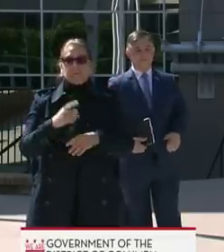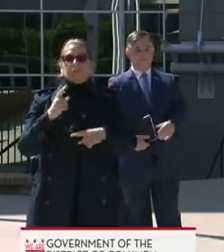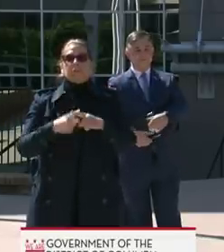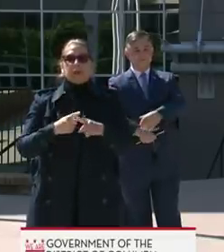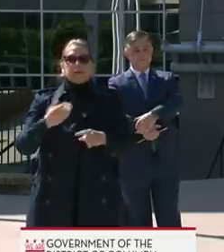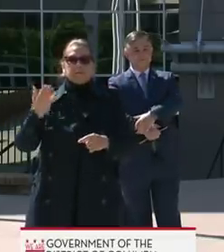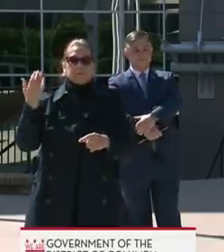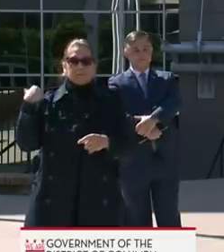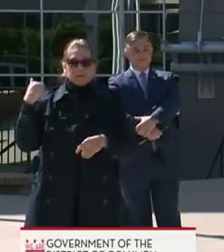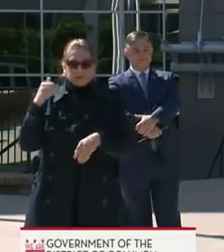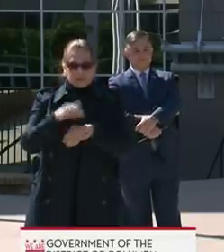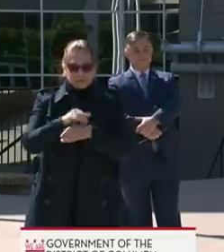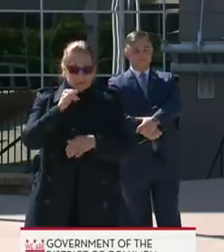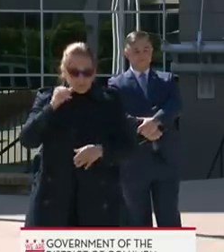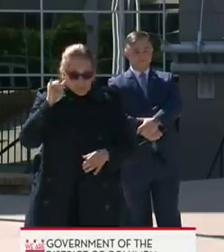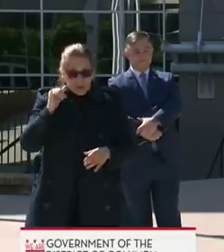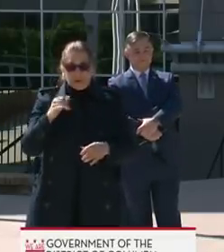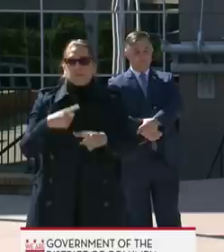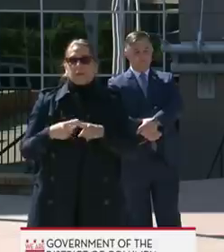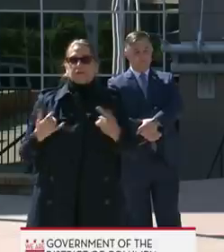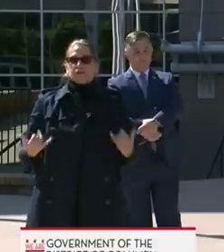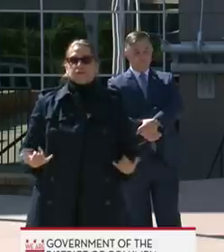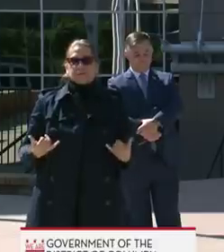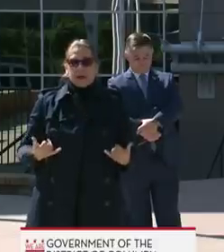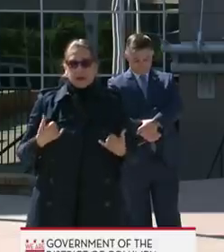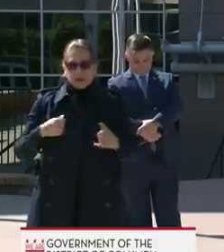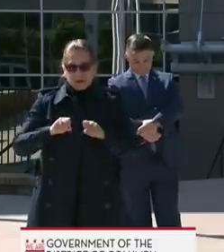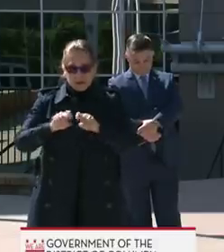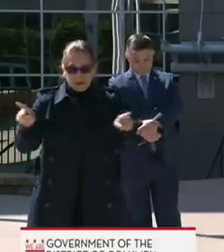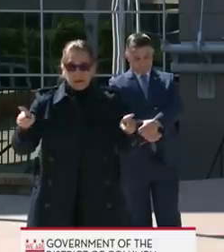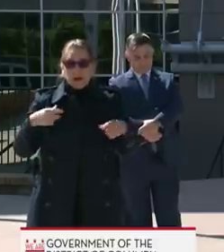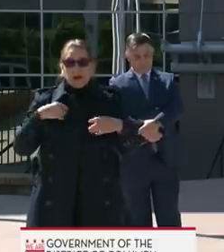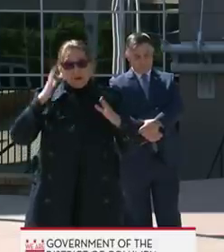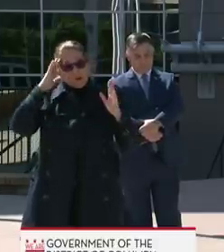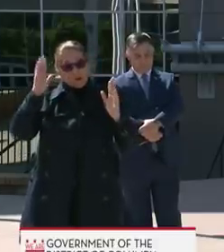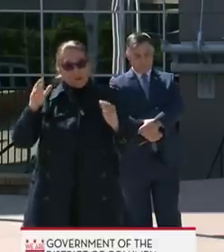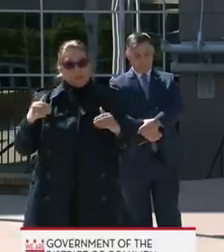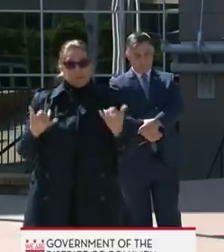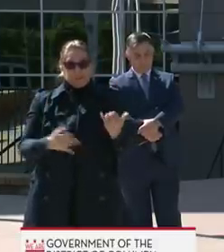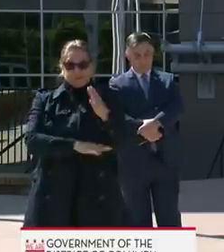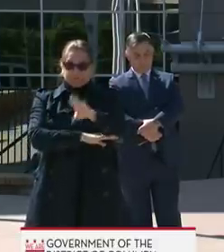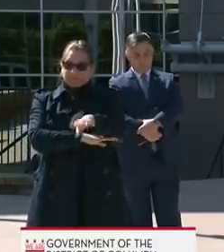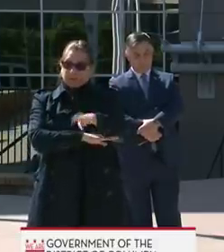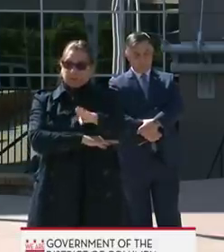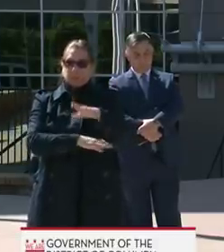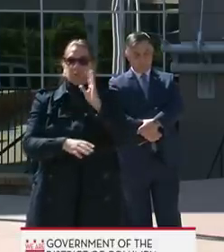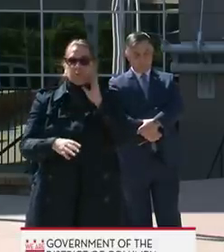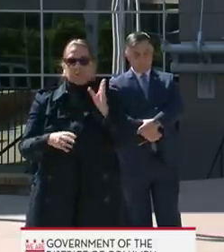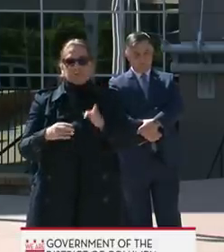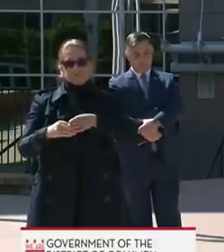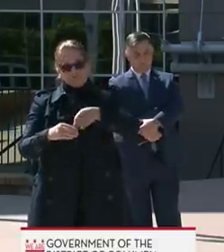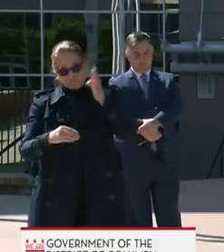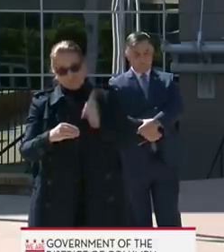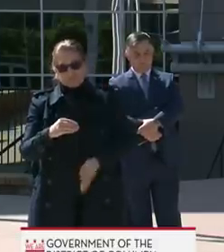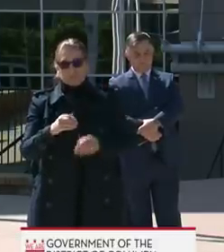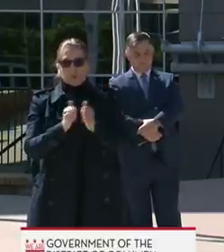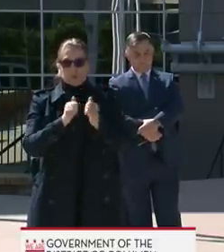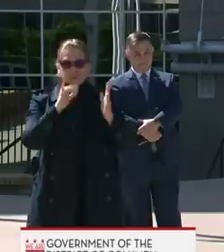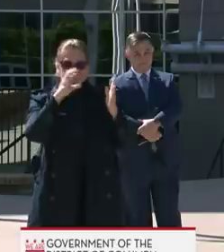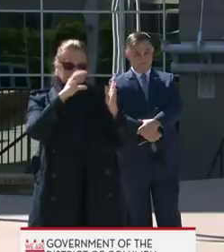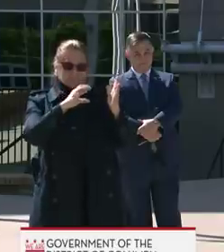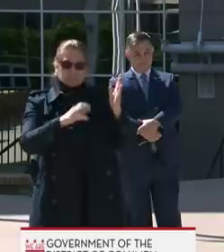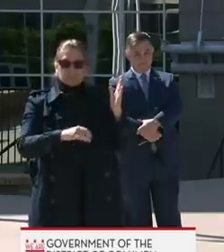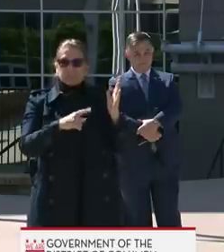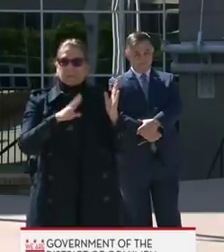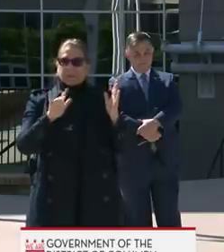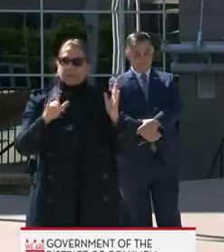what's circulated in a couple hours will be the final version. I do know that there's been some attention to